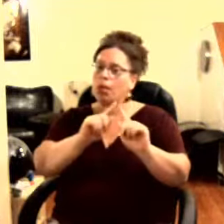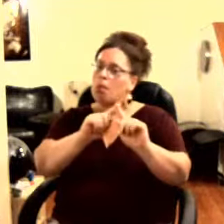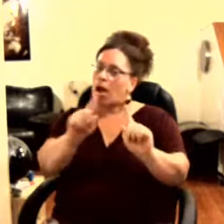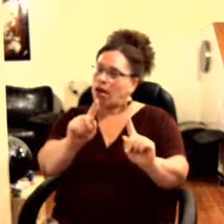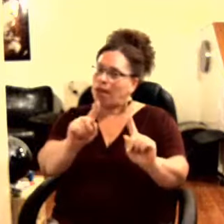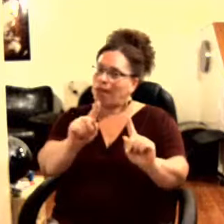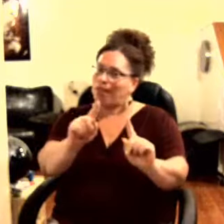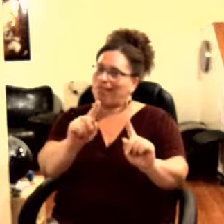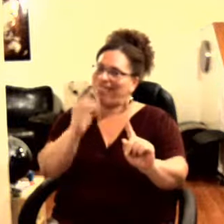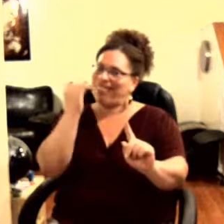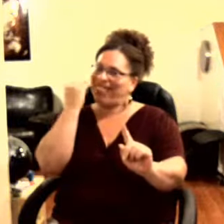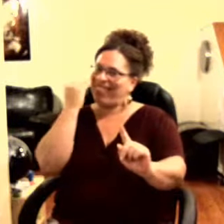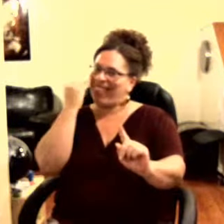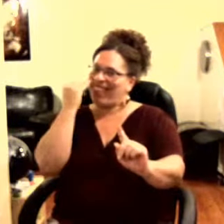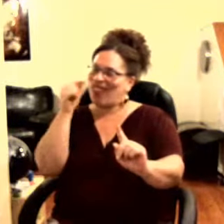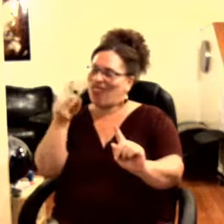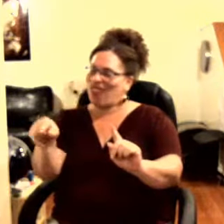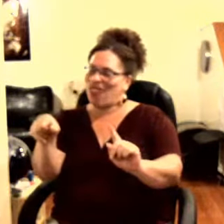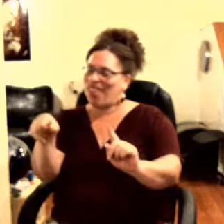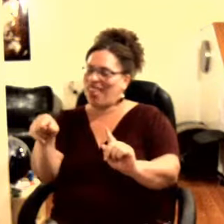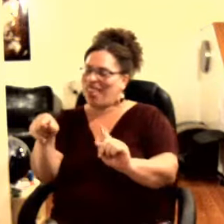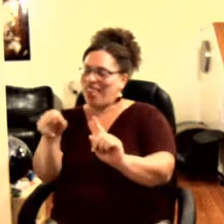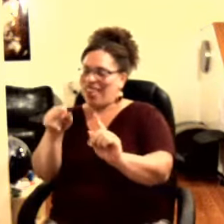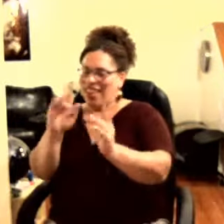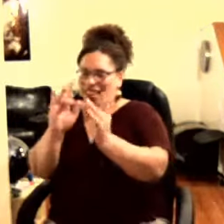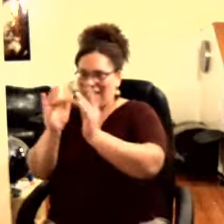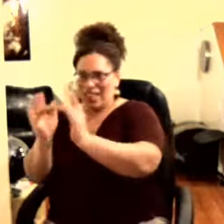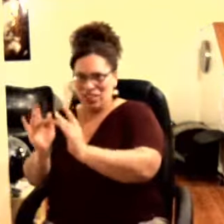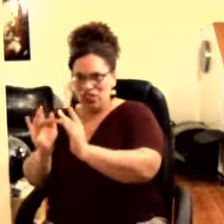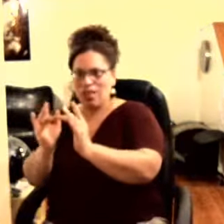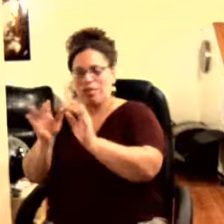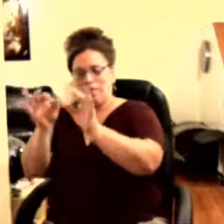if it leaves us all isolated in a web of one. Thank you.